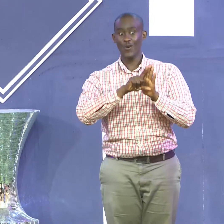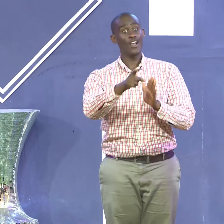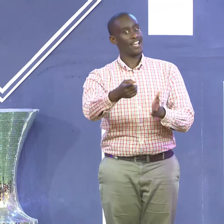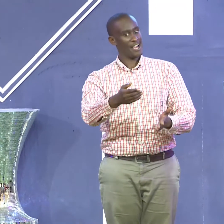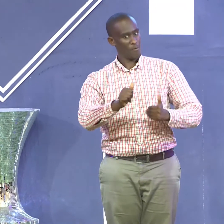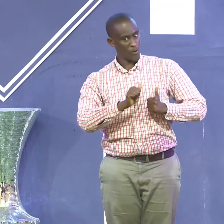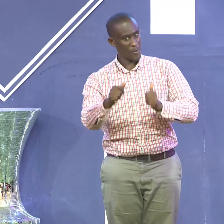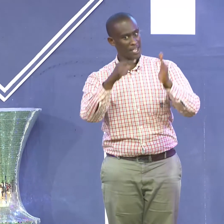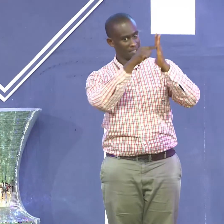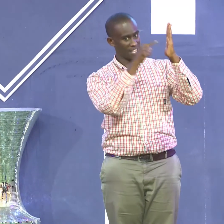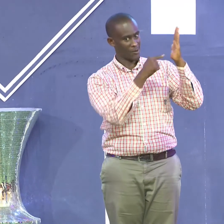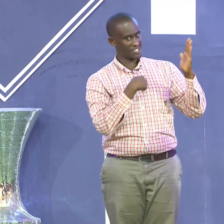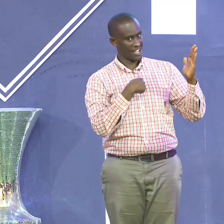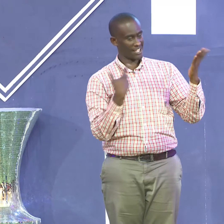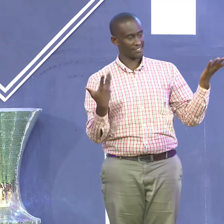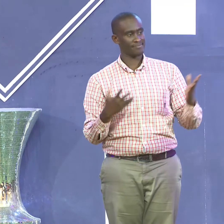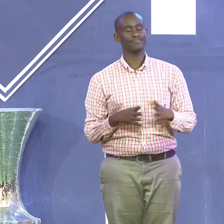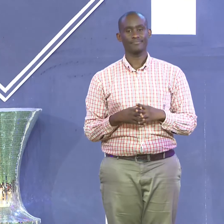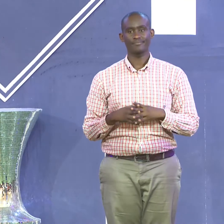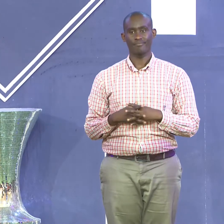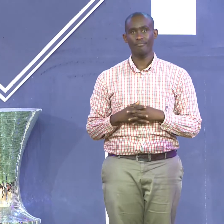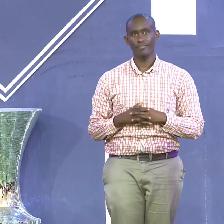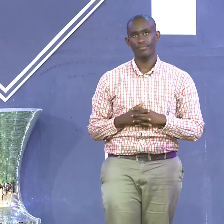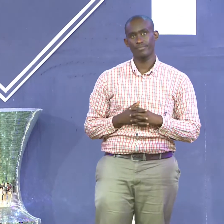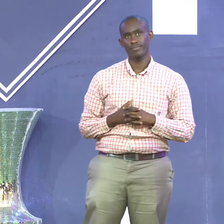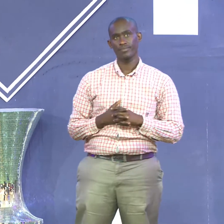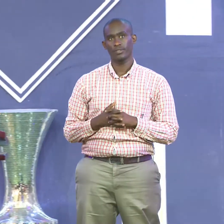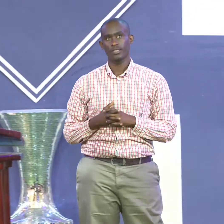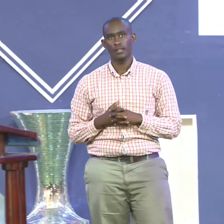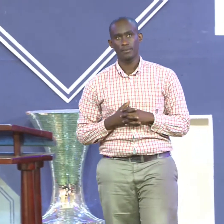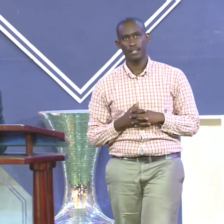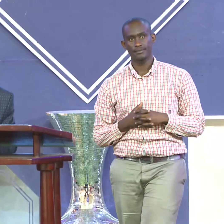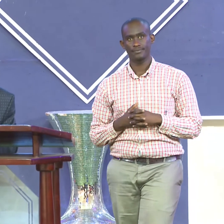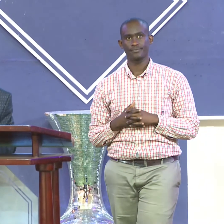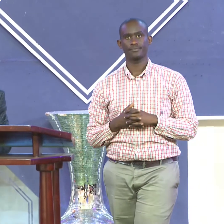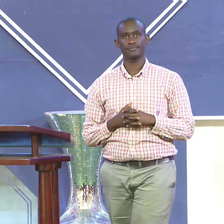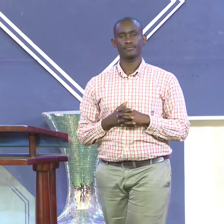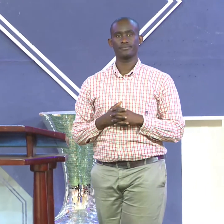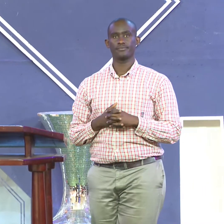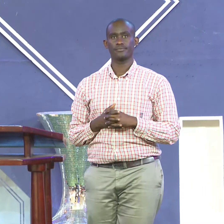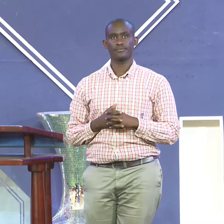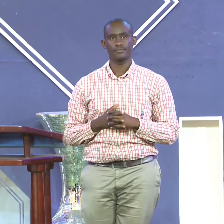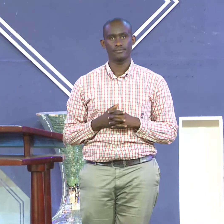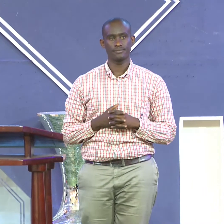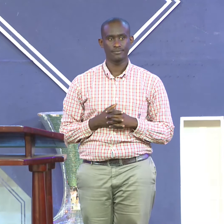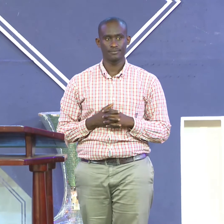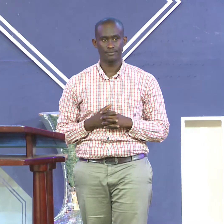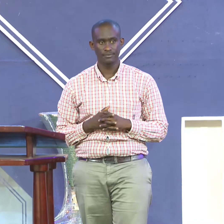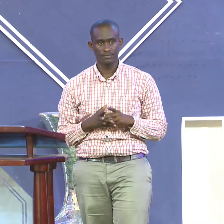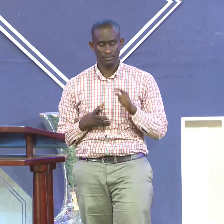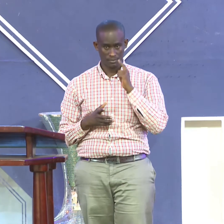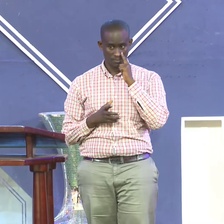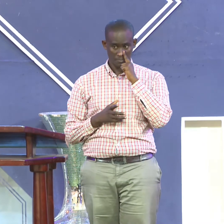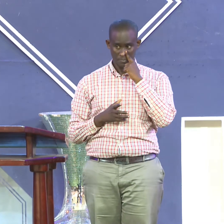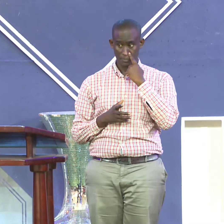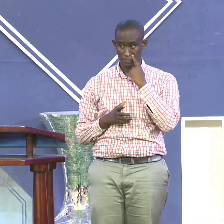muligikola. Amen. Ezekiel chapter 36 from verse 24. For I will take you from among the heathen and